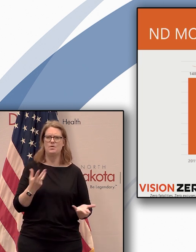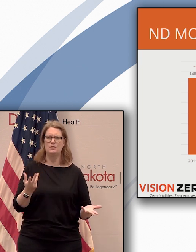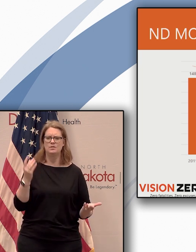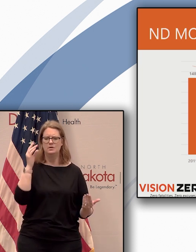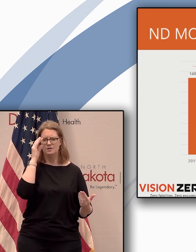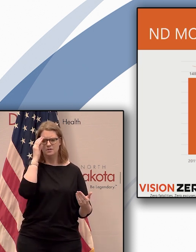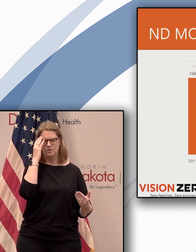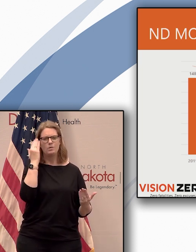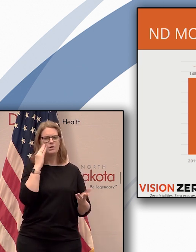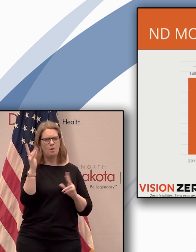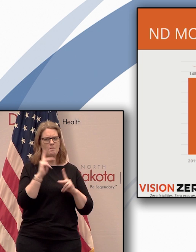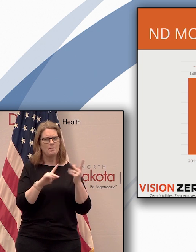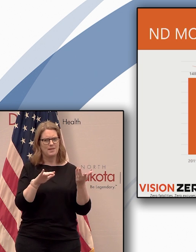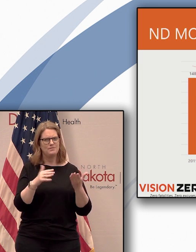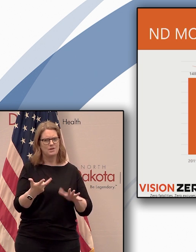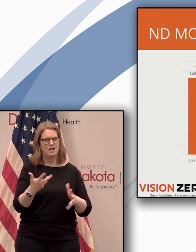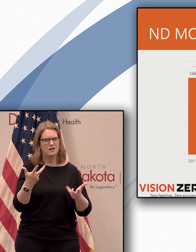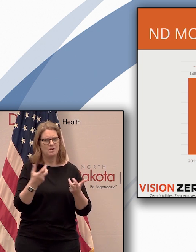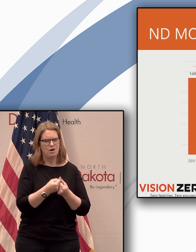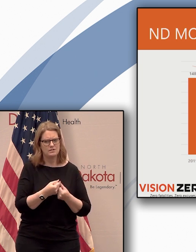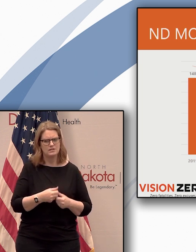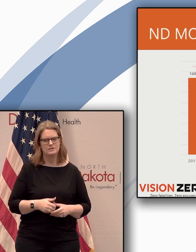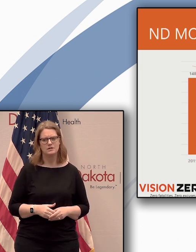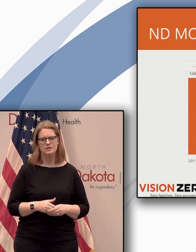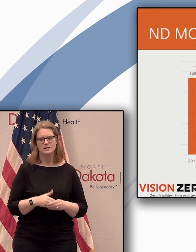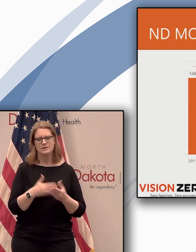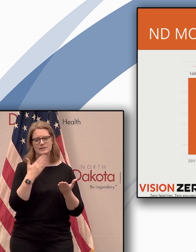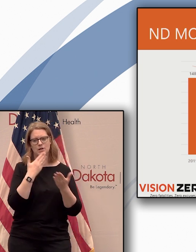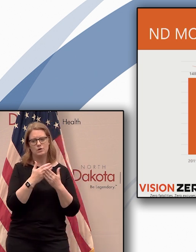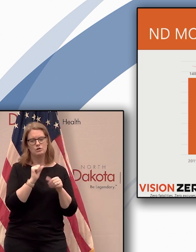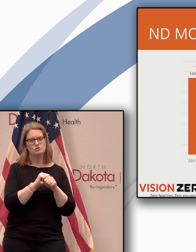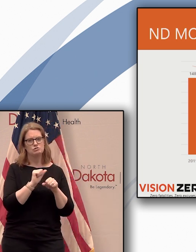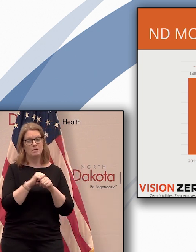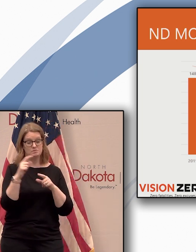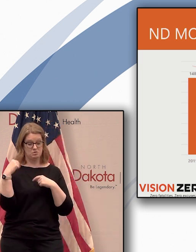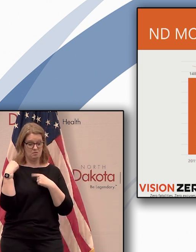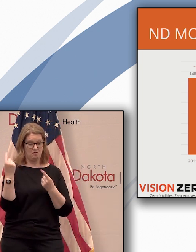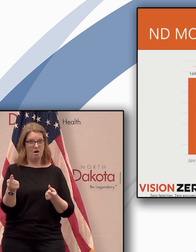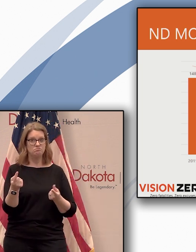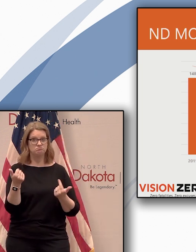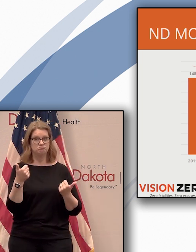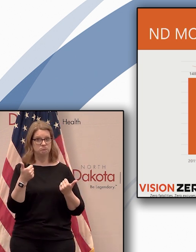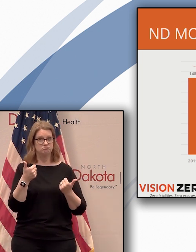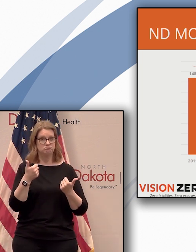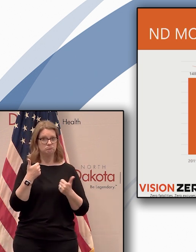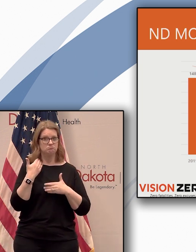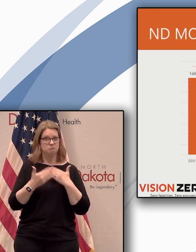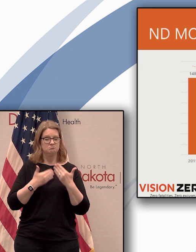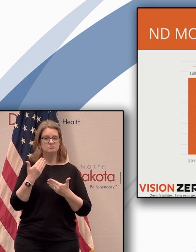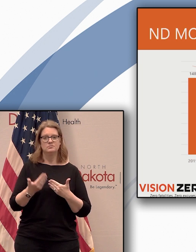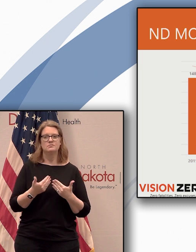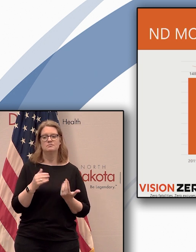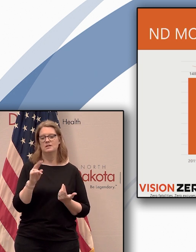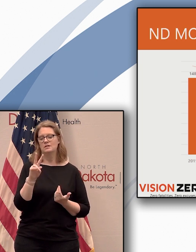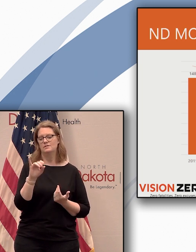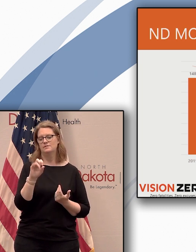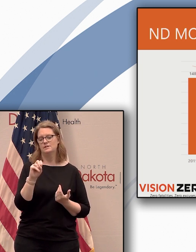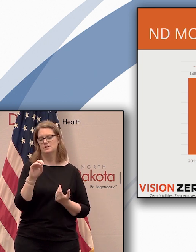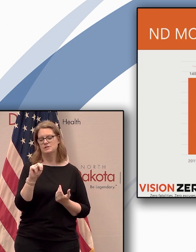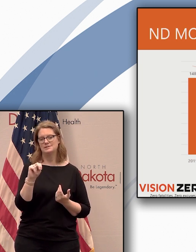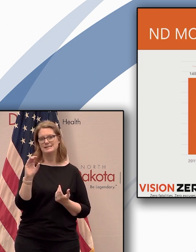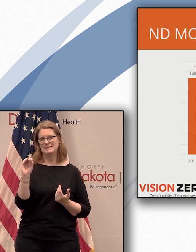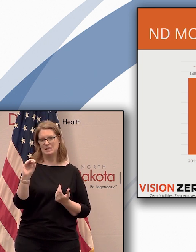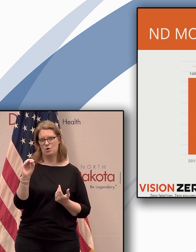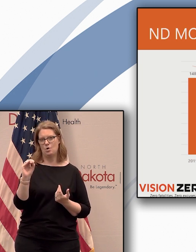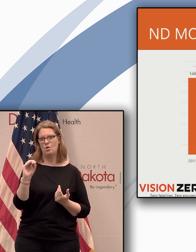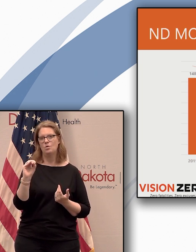died in a car accident. So with that, good job so far this year, but let's keep the trend going. Let's have a Vision Zero Memorial Day